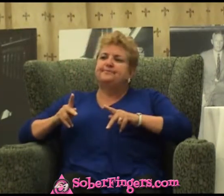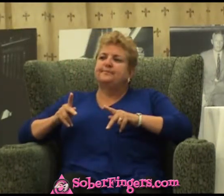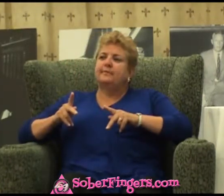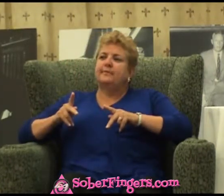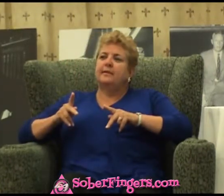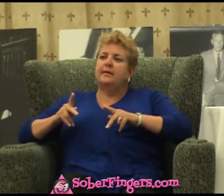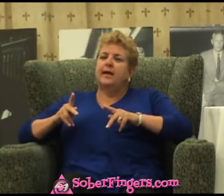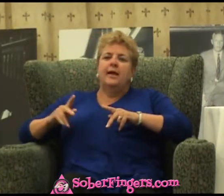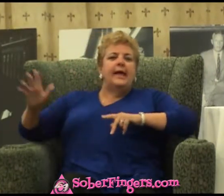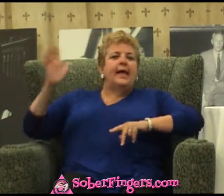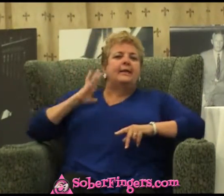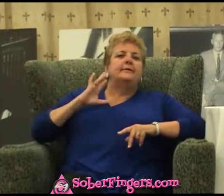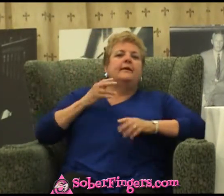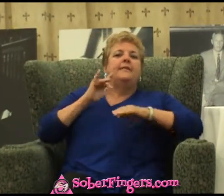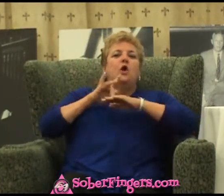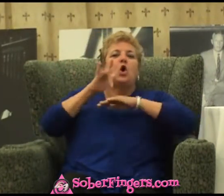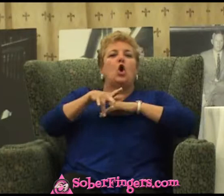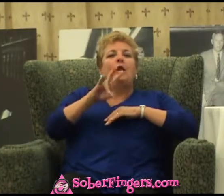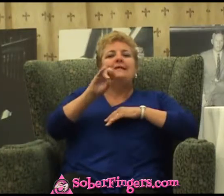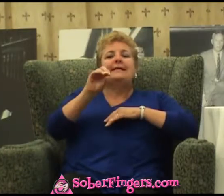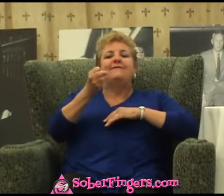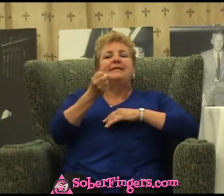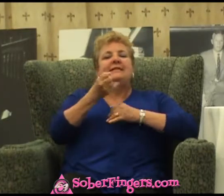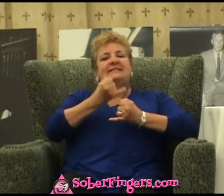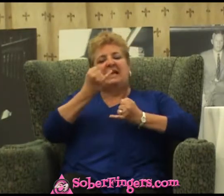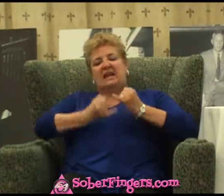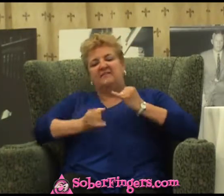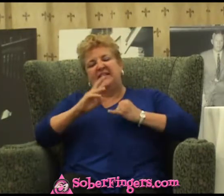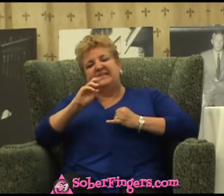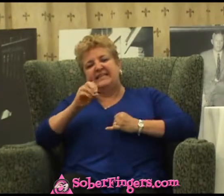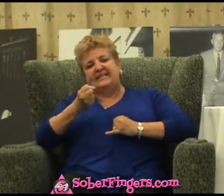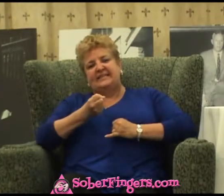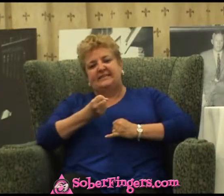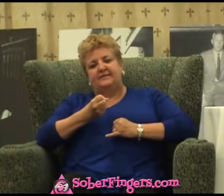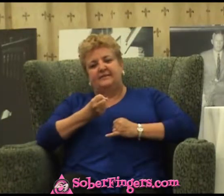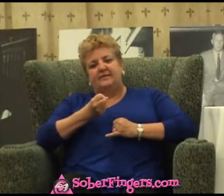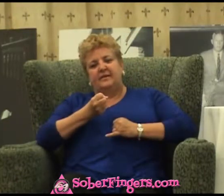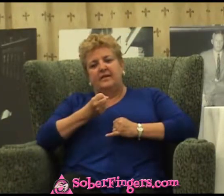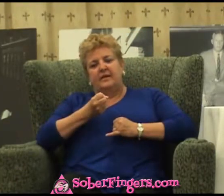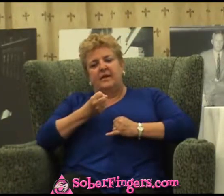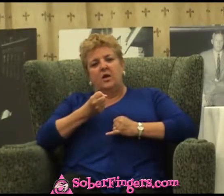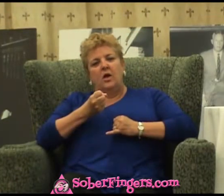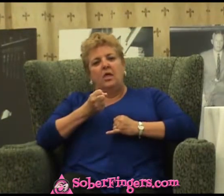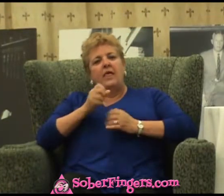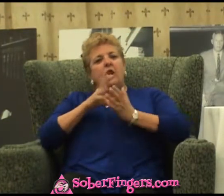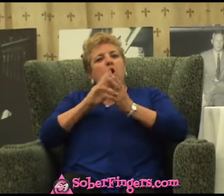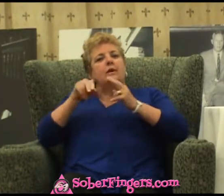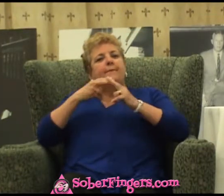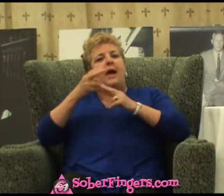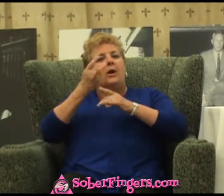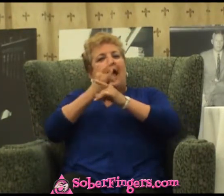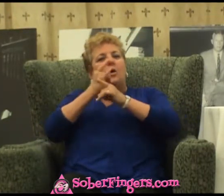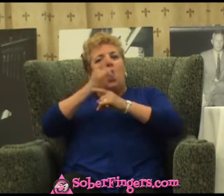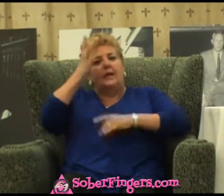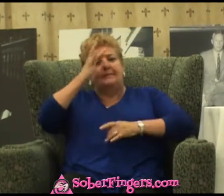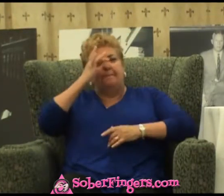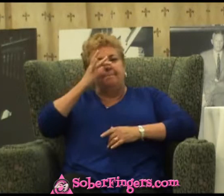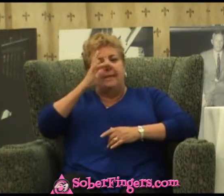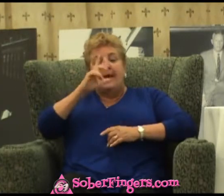early 70s, maybe late 60s, they got an education on alcoholism. People who knew about the disease